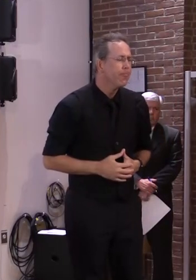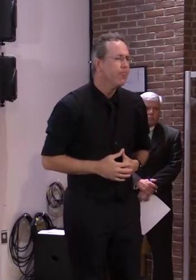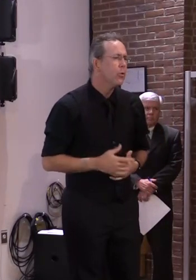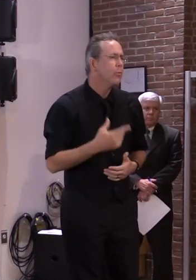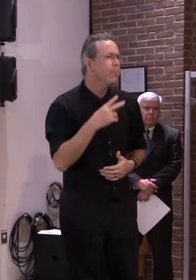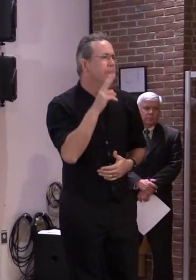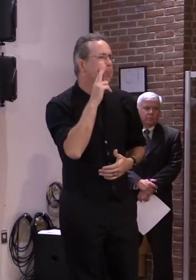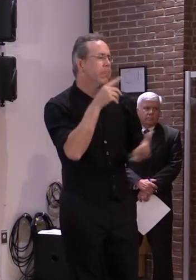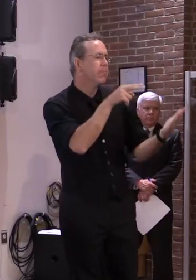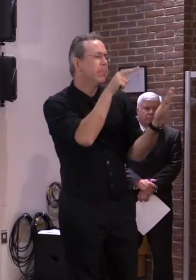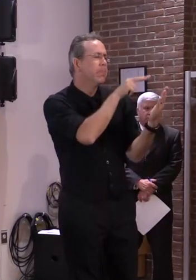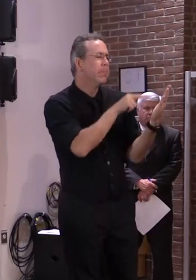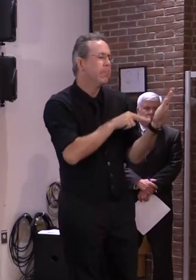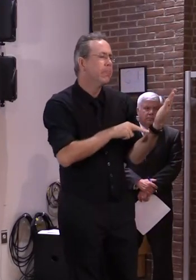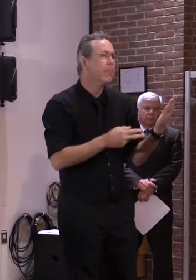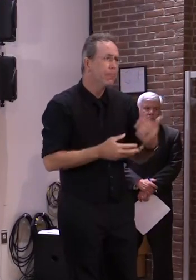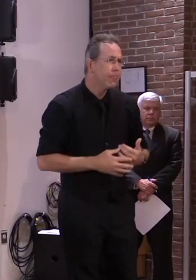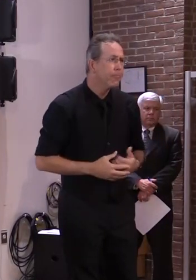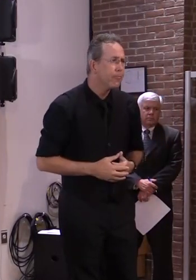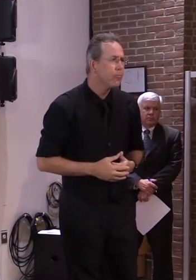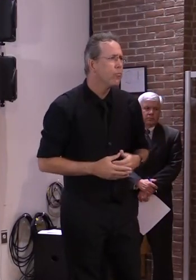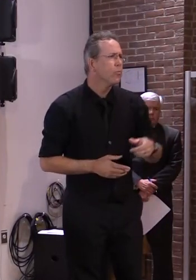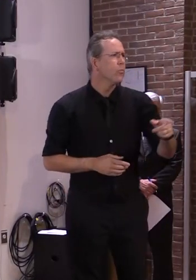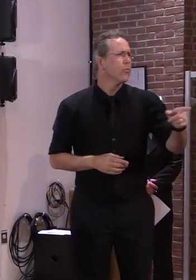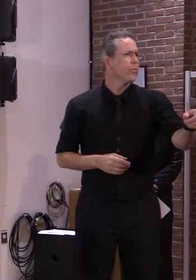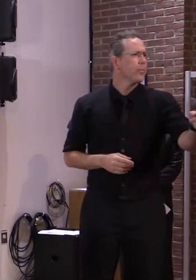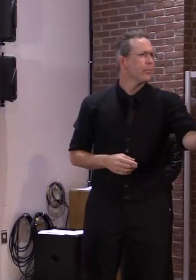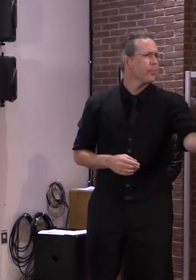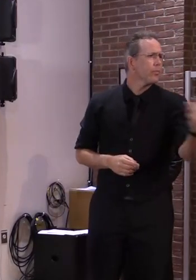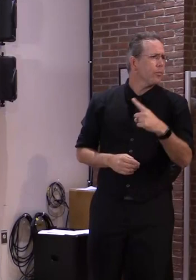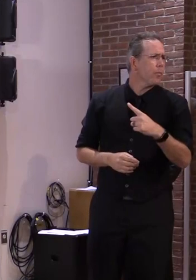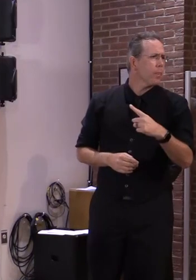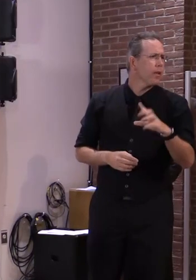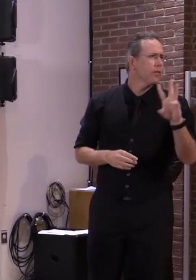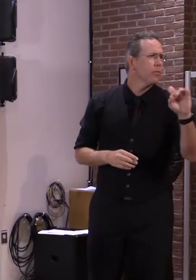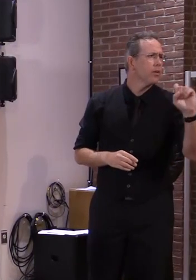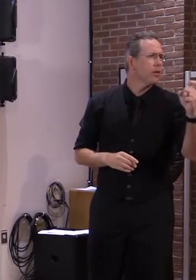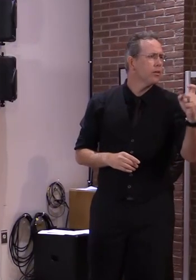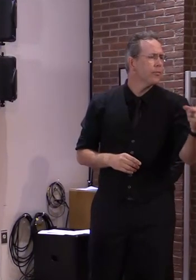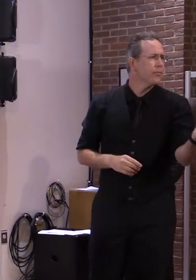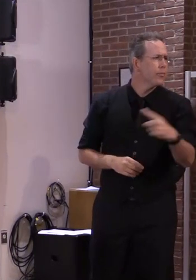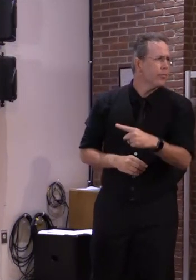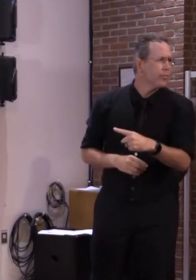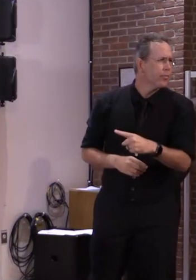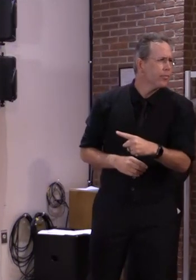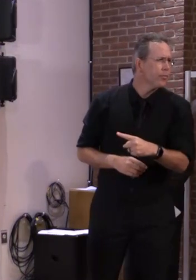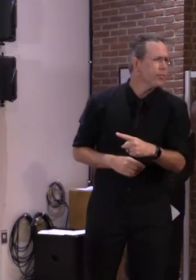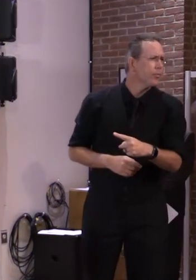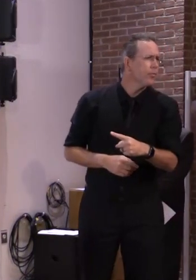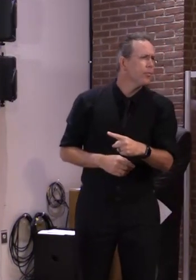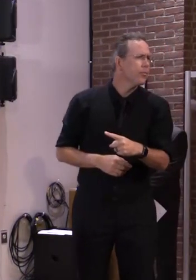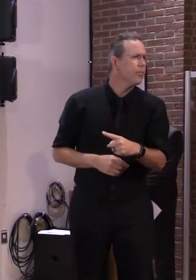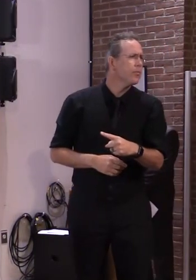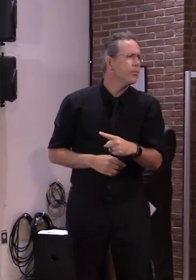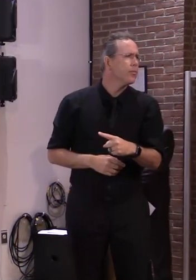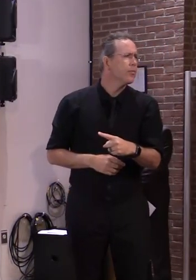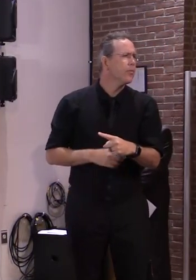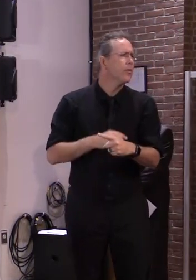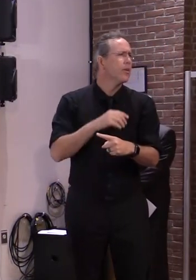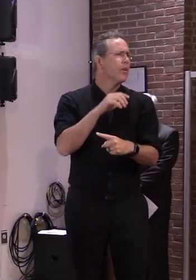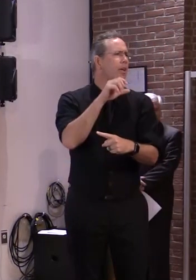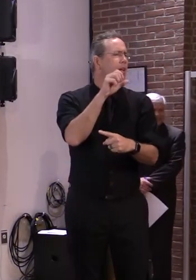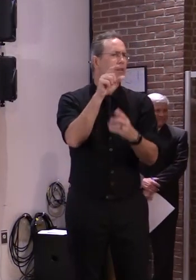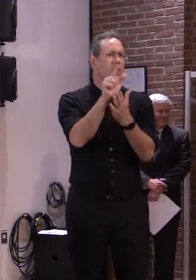Here's the legislature did not attempt to override your veto on S-107, the juvenile records bill. Not yet.